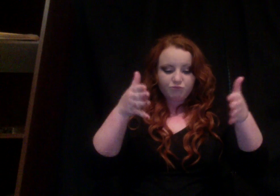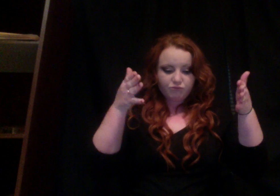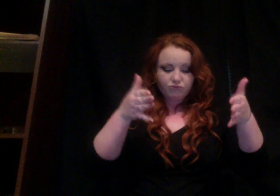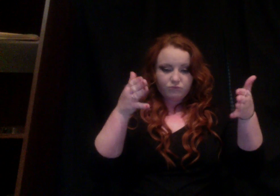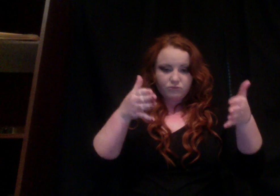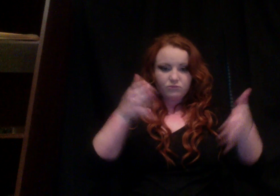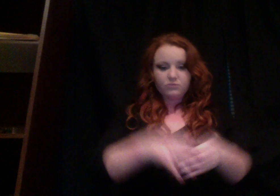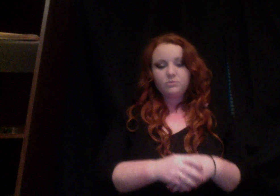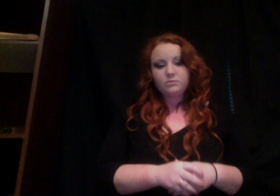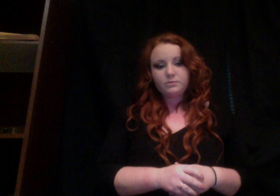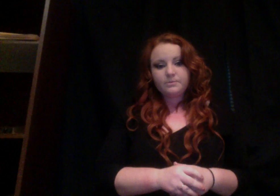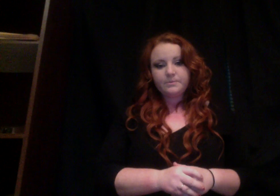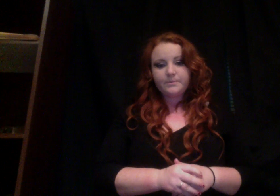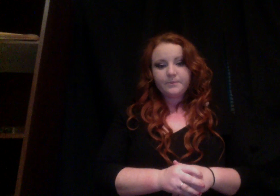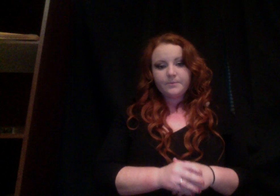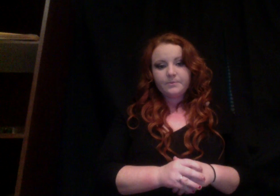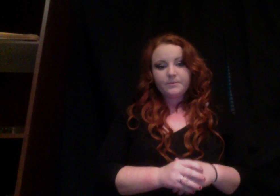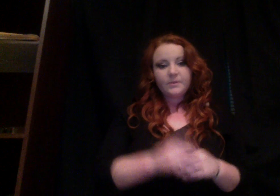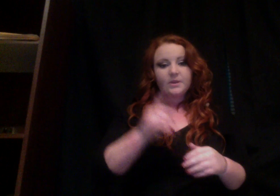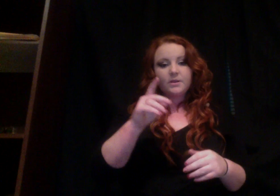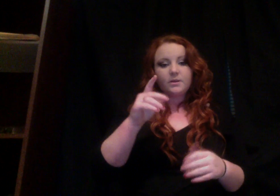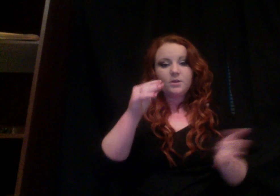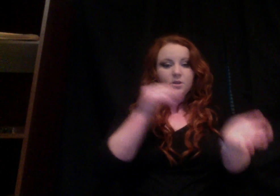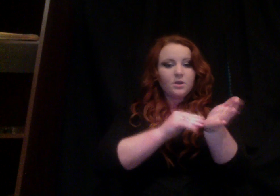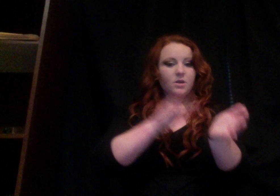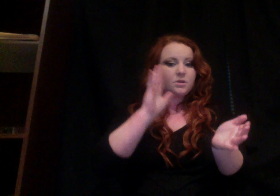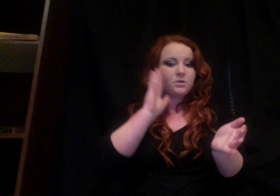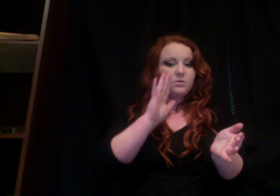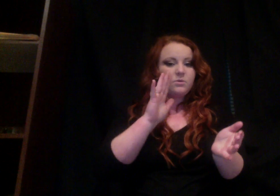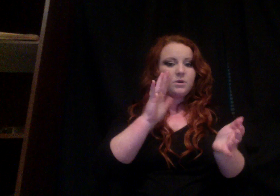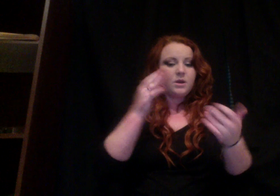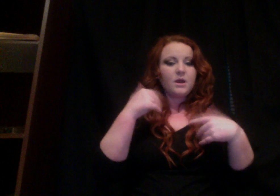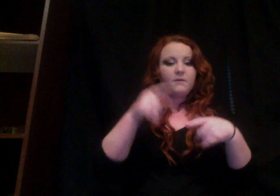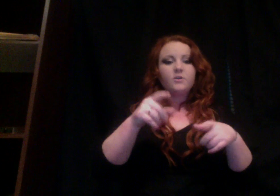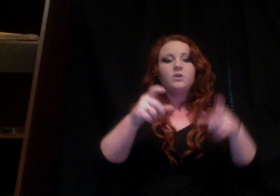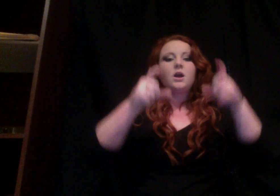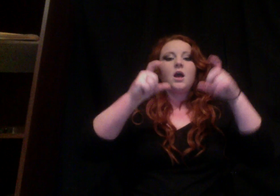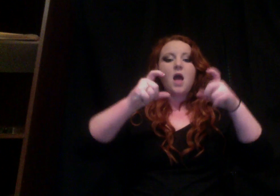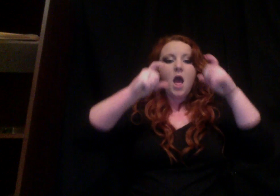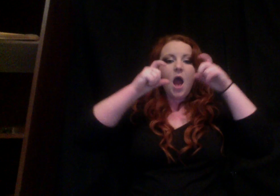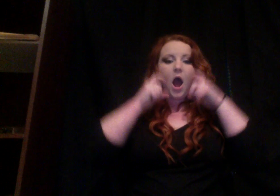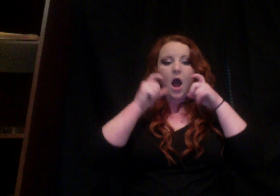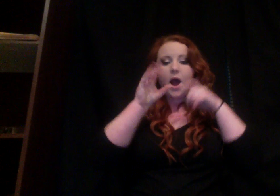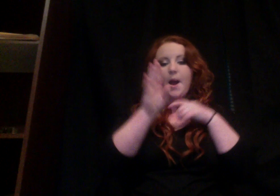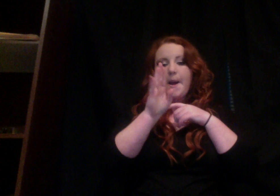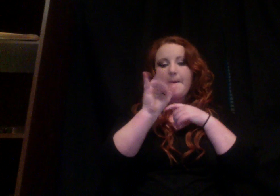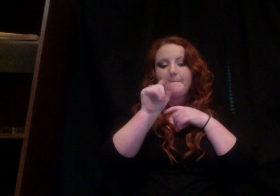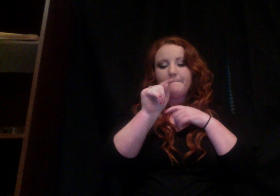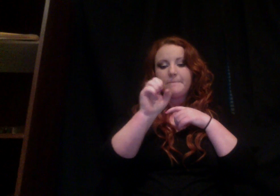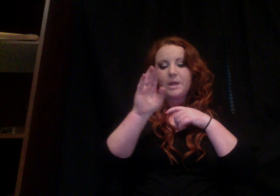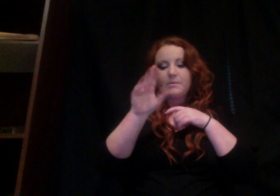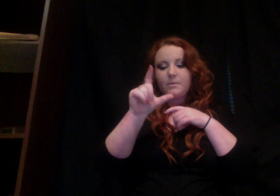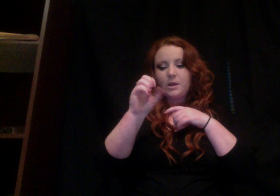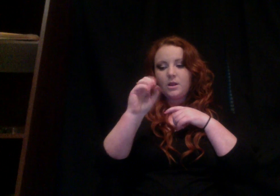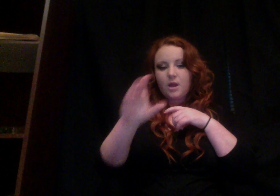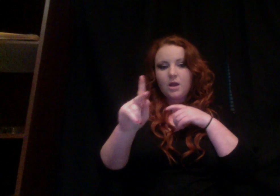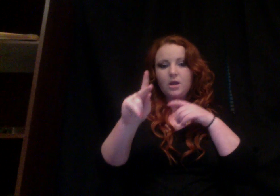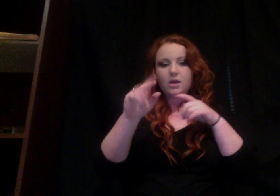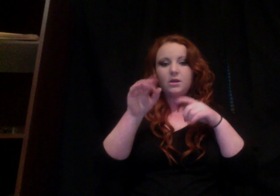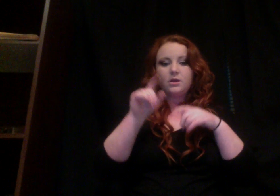you. He will have you insert a small bite block like this into your mouth, which you just gently bite with